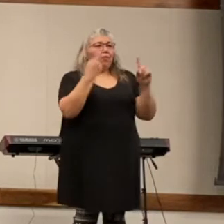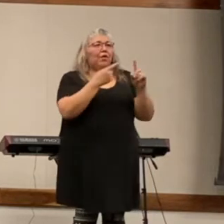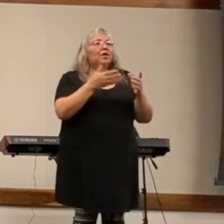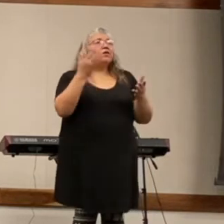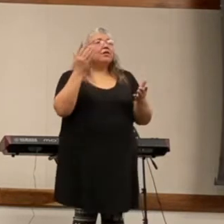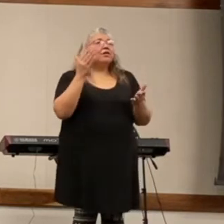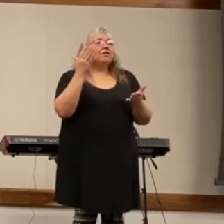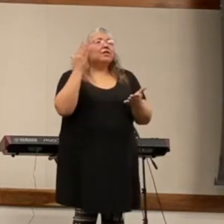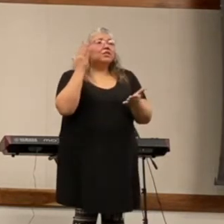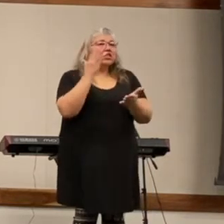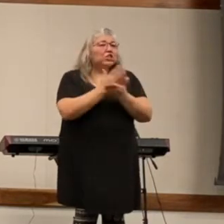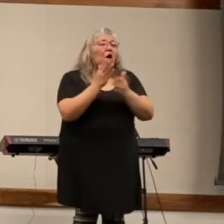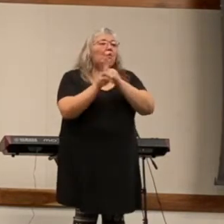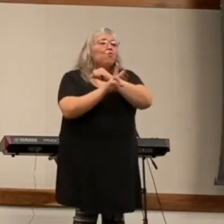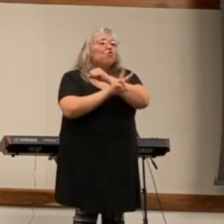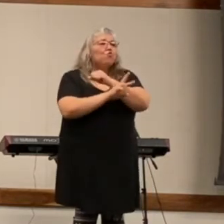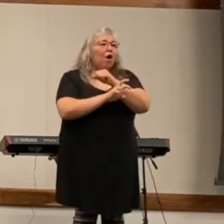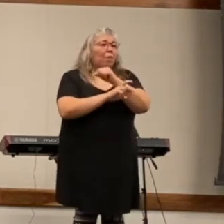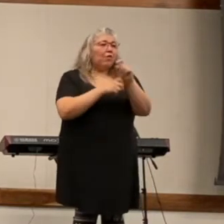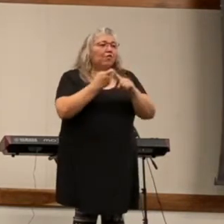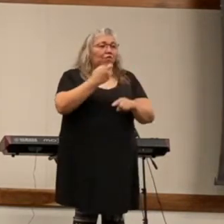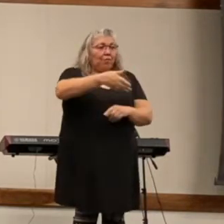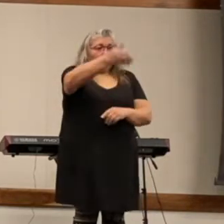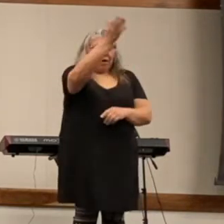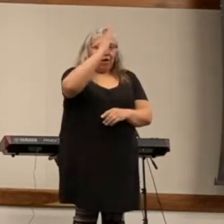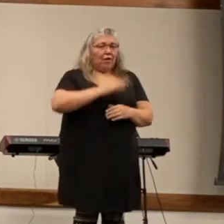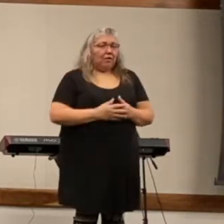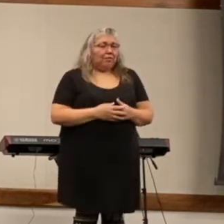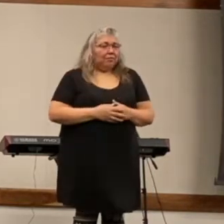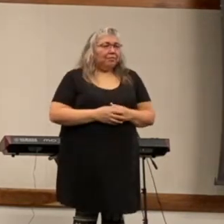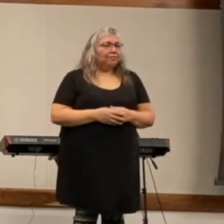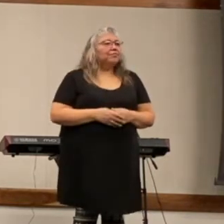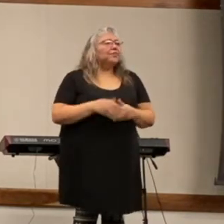stop robbing from God. Say, stop robbing from God.